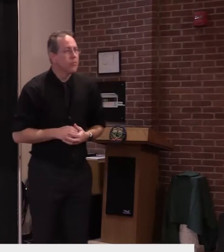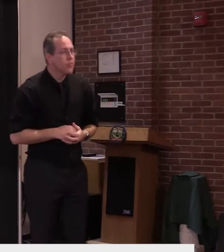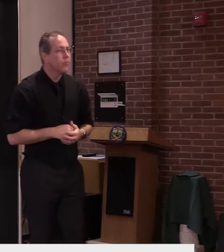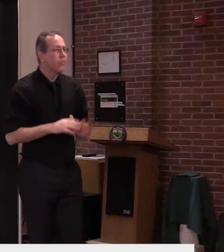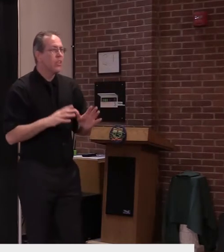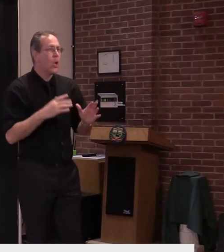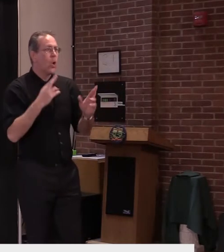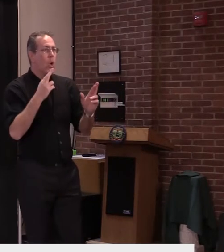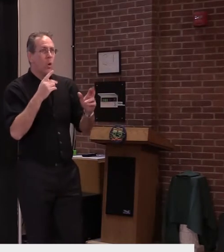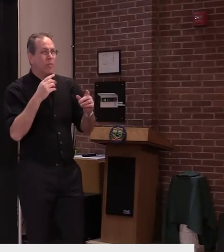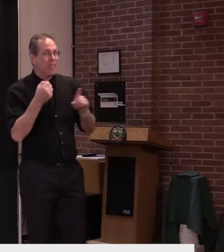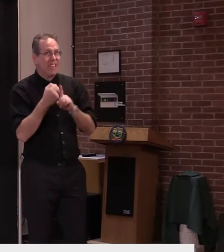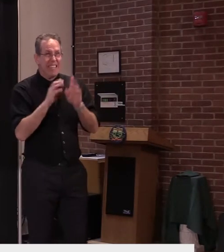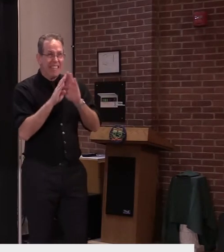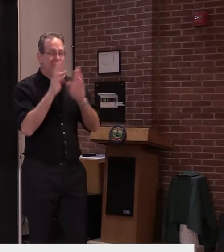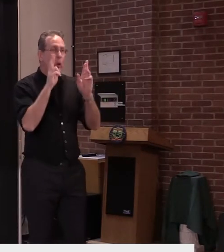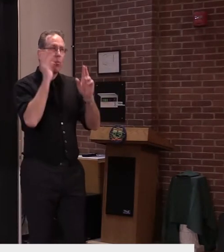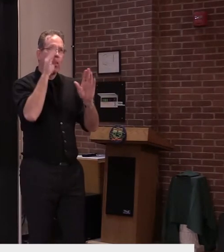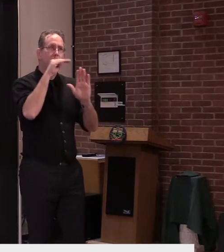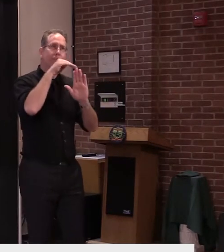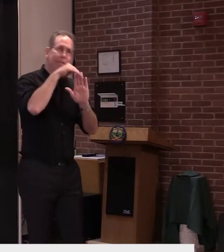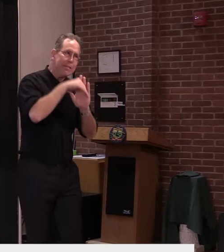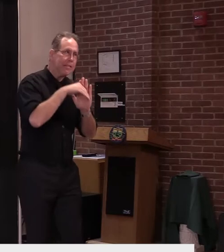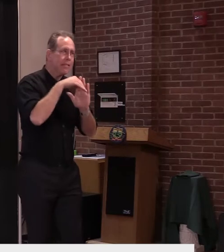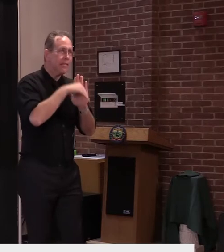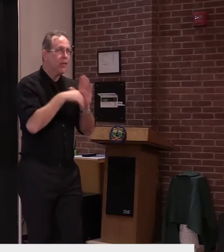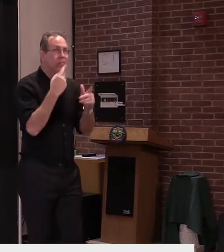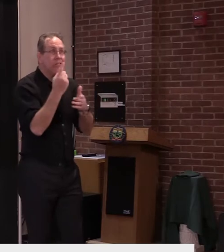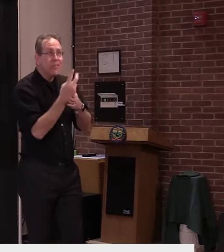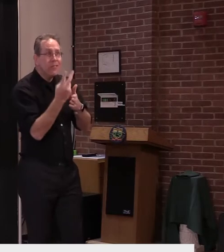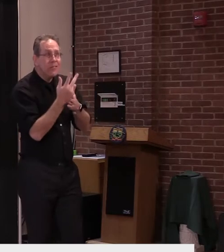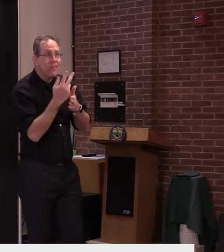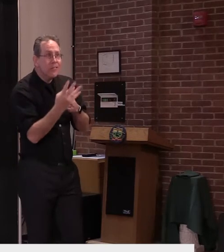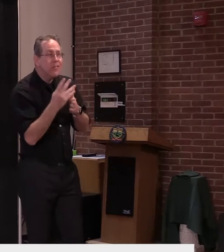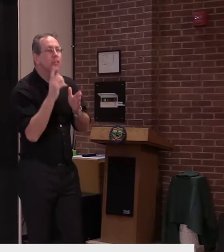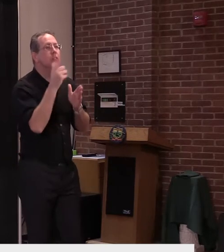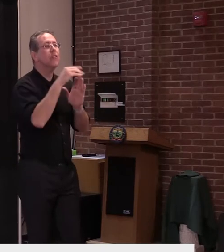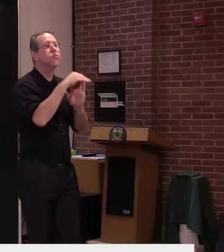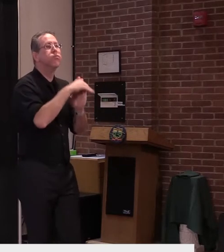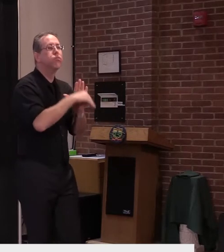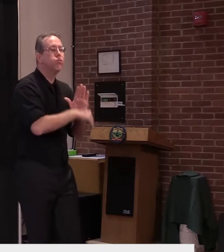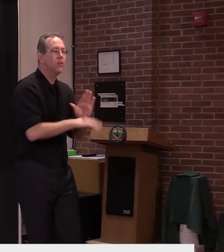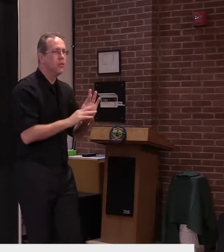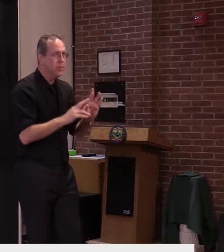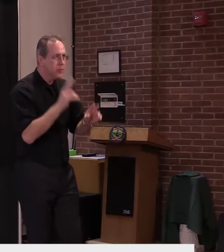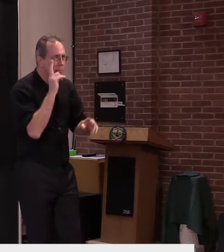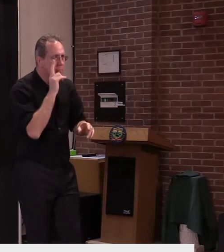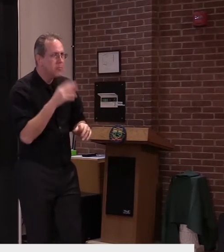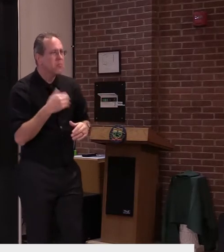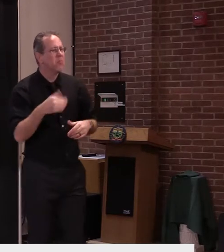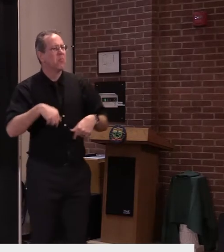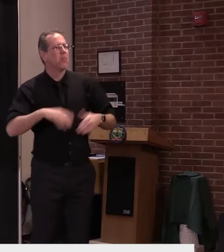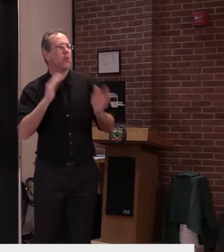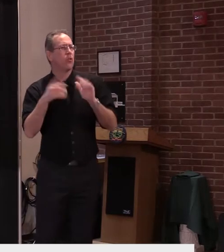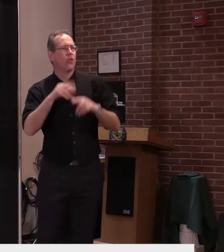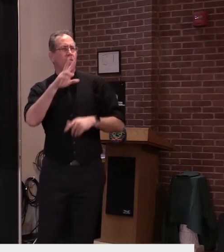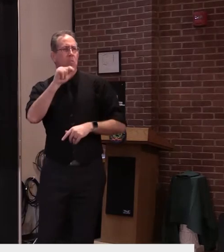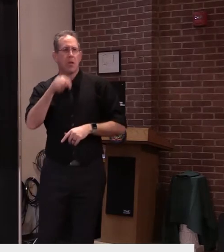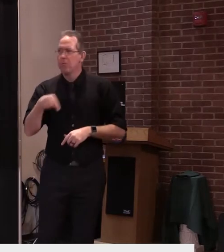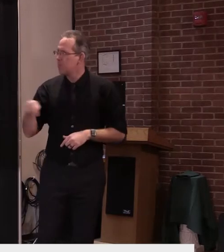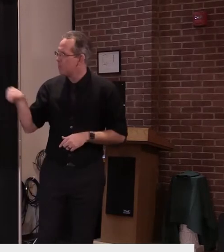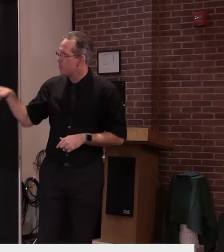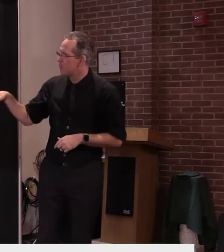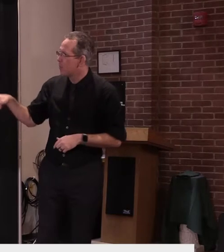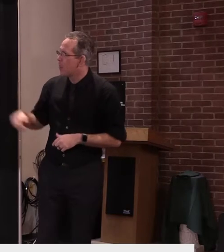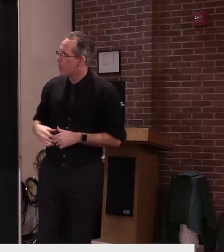it over the next 3 to 4 weeks. And the Vermont model is very similar to the national model, showing again that cases are expected to get